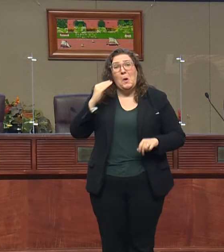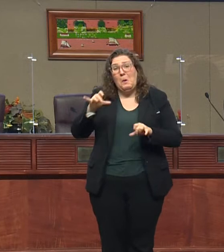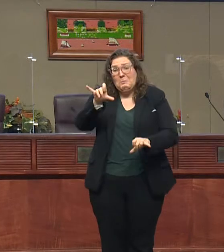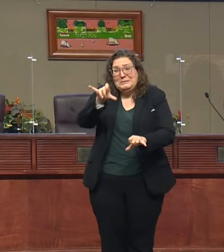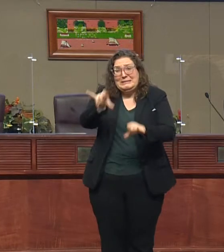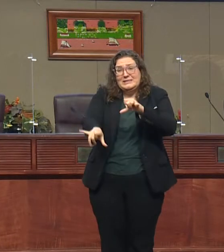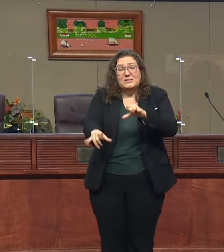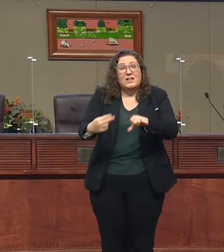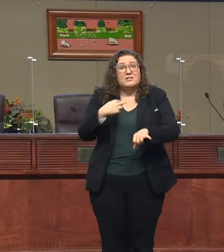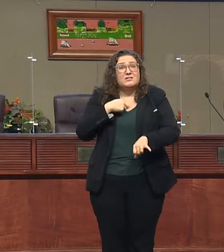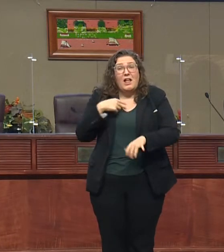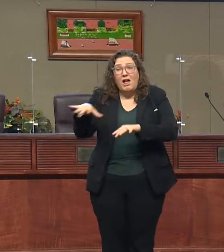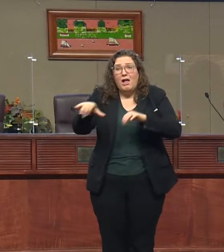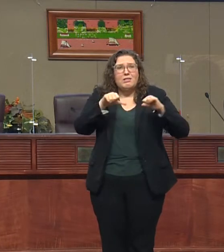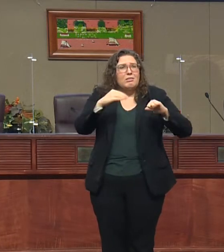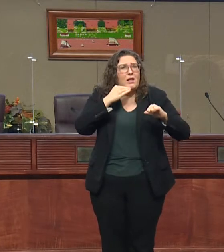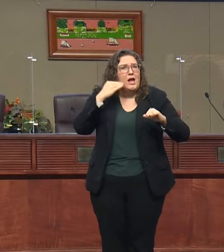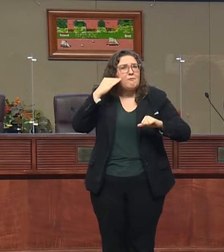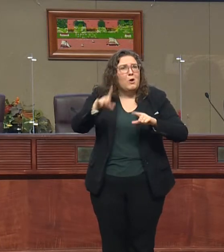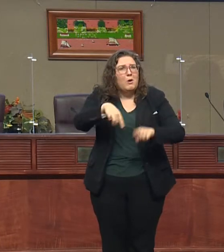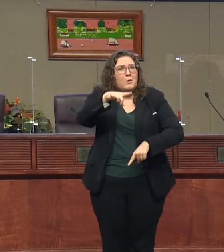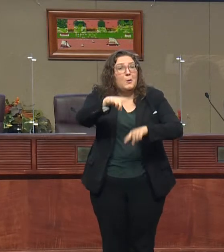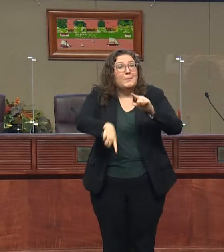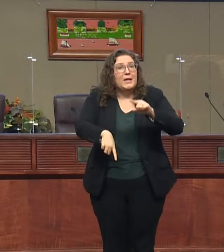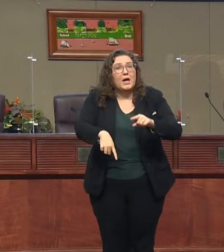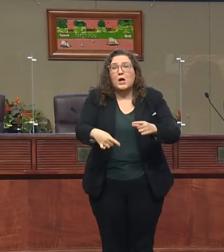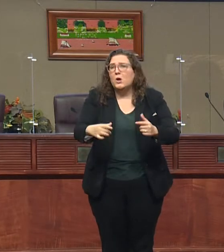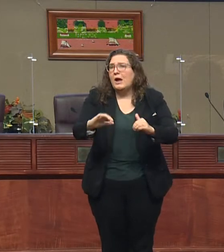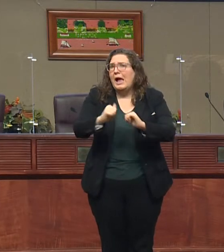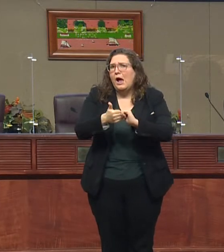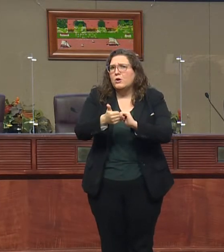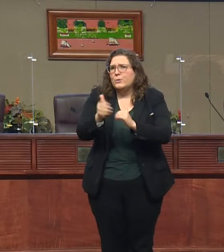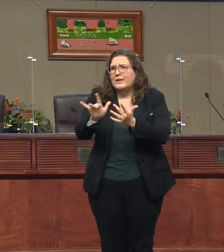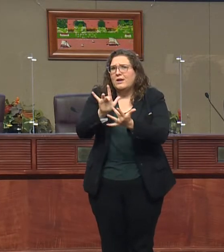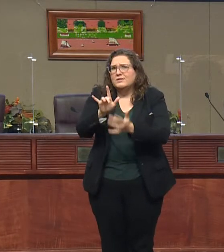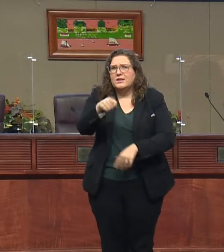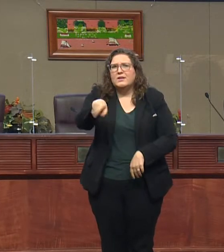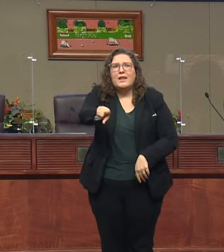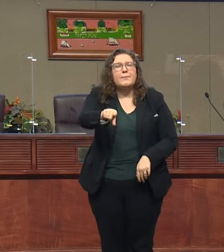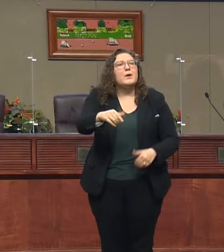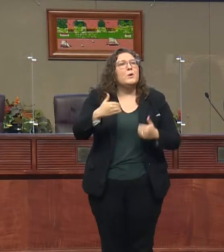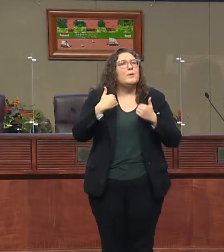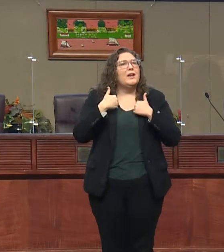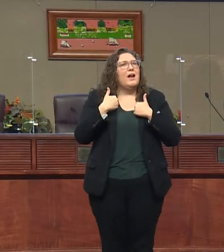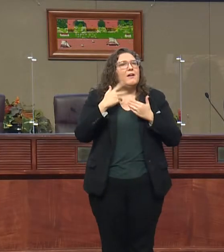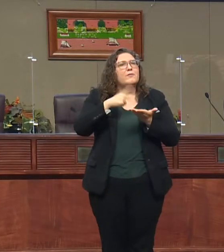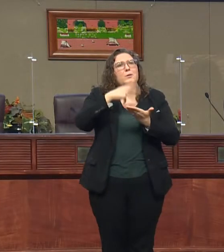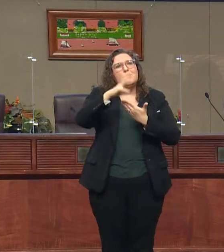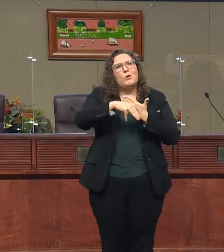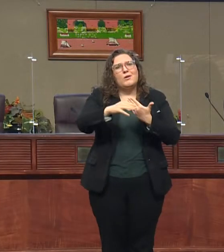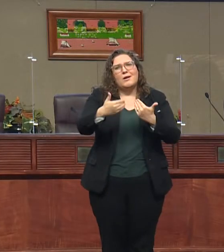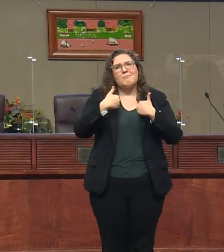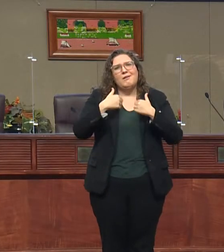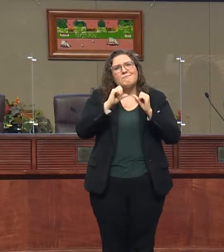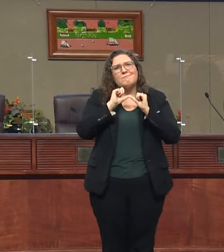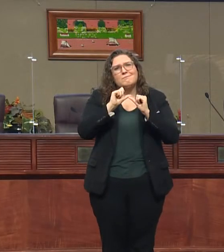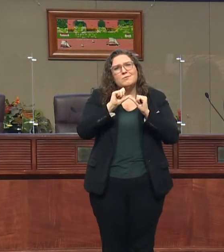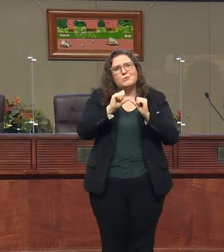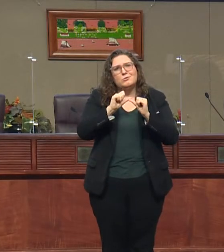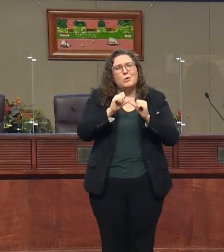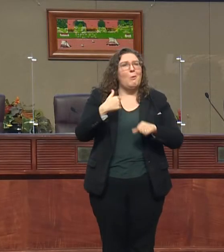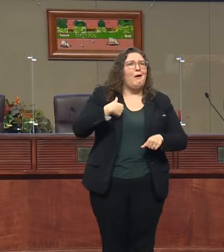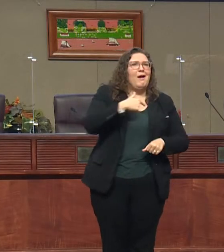them. We will be continuing our homebound program where we will be using our